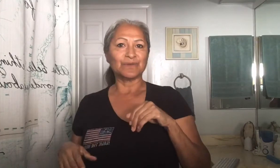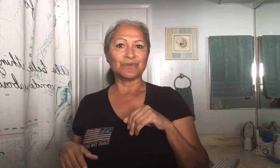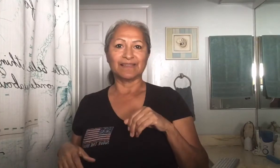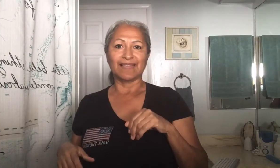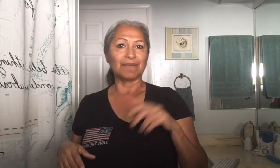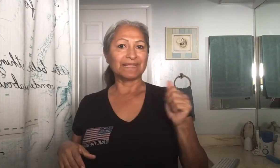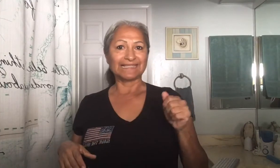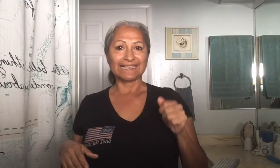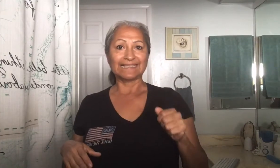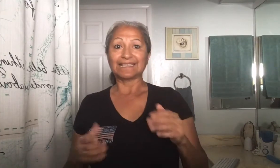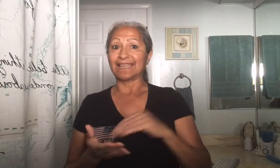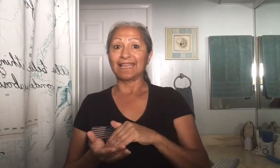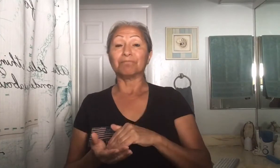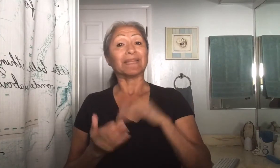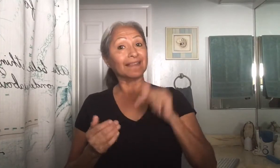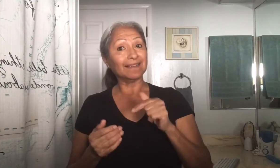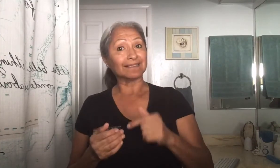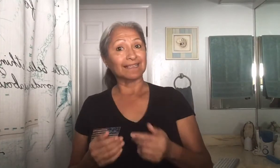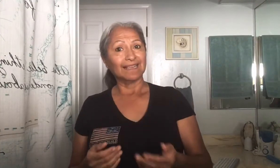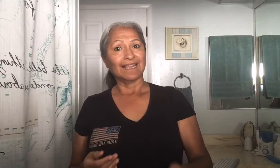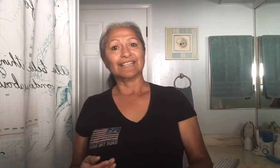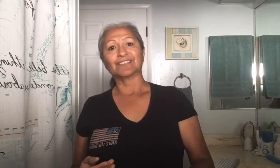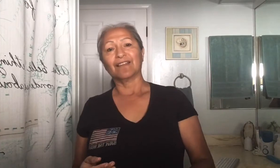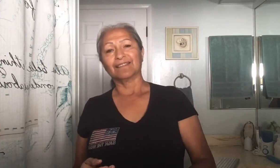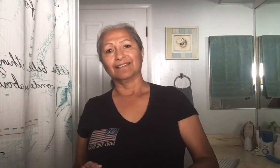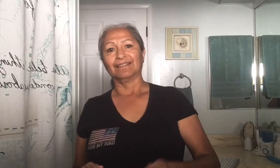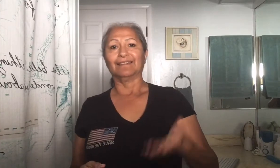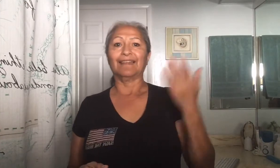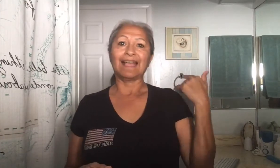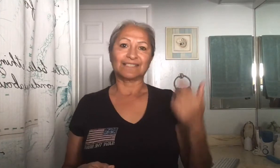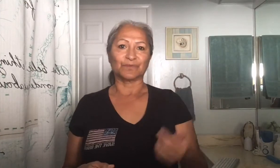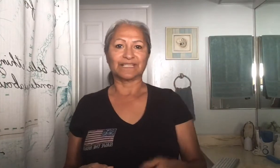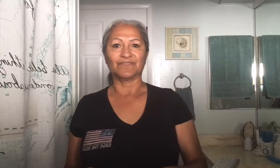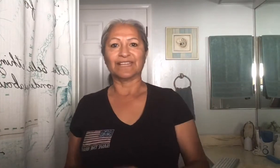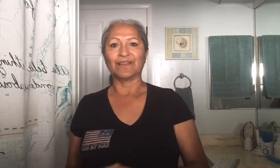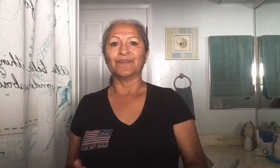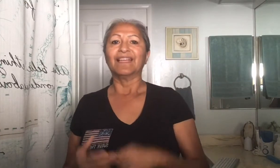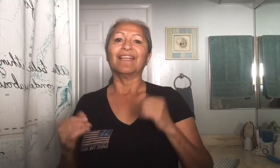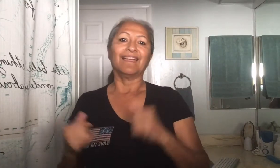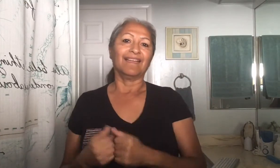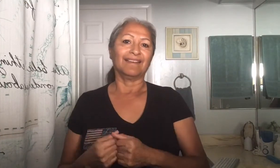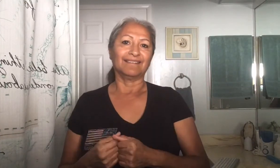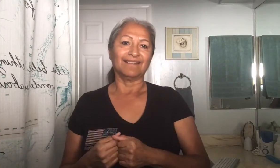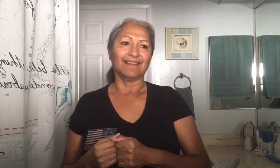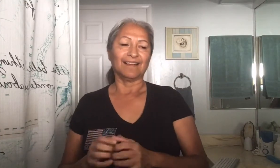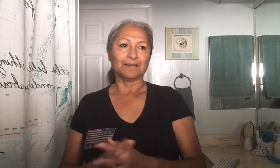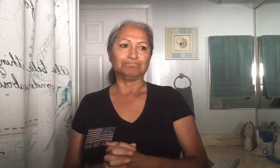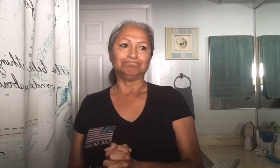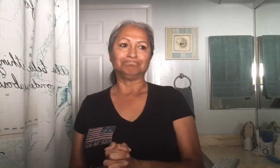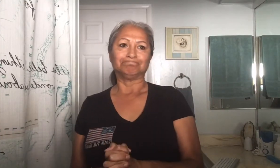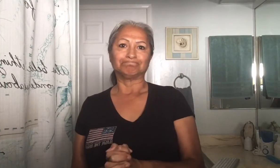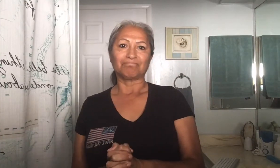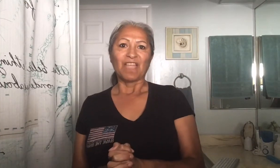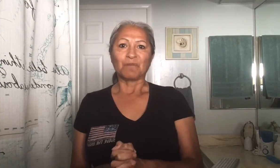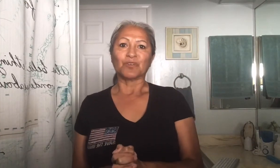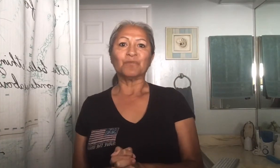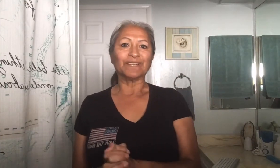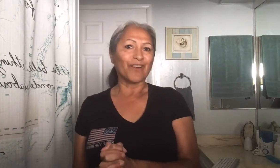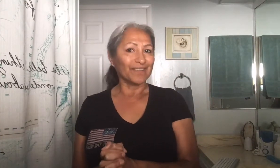the ABCs again because it's on last week's video. And I'm trying really hard not to